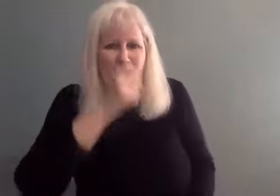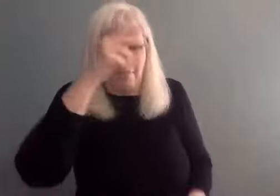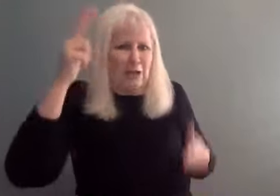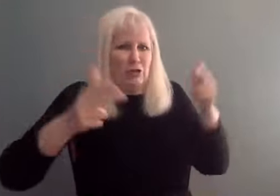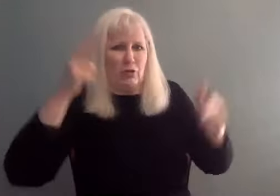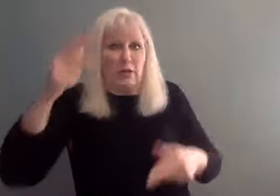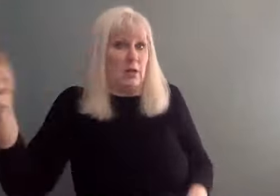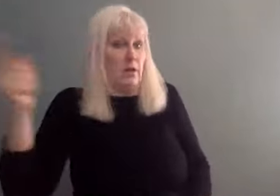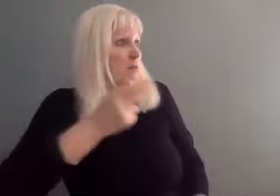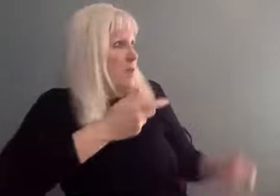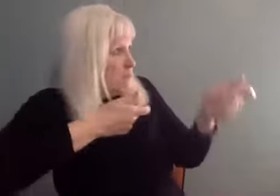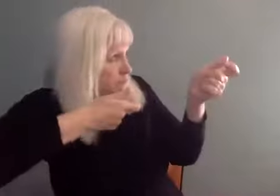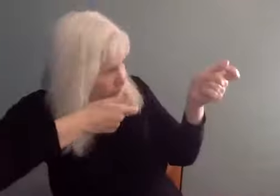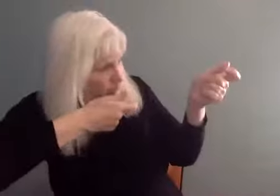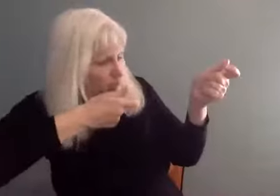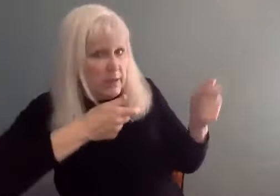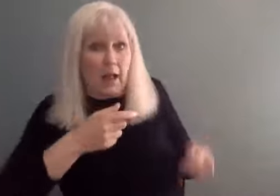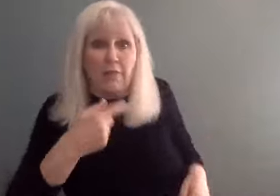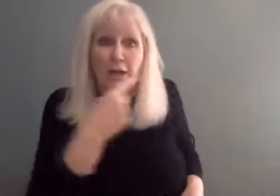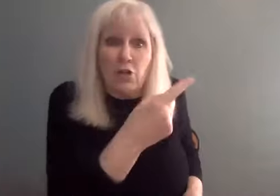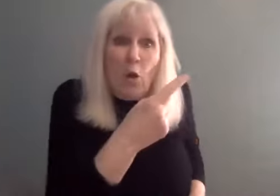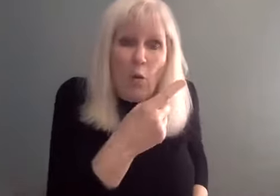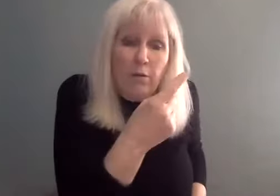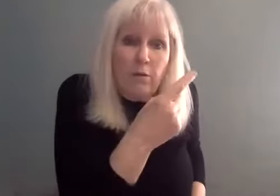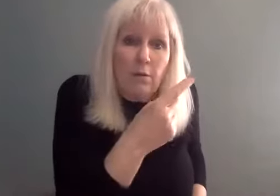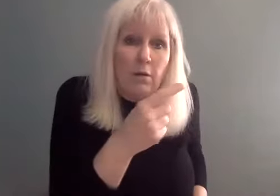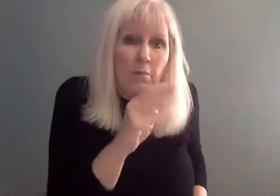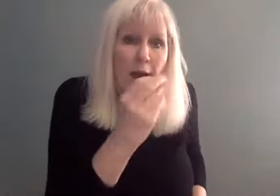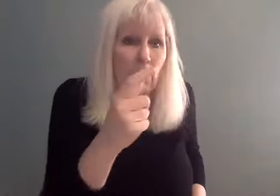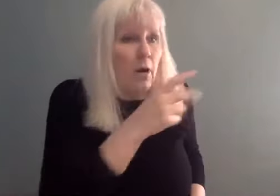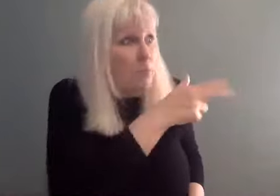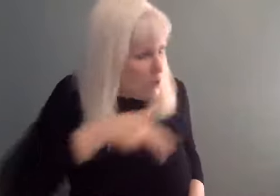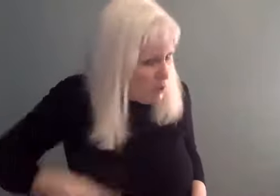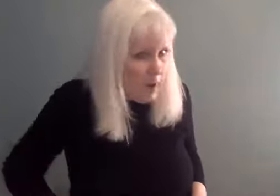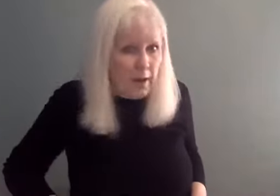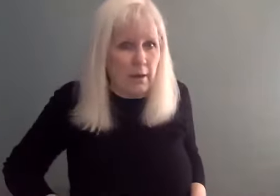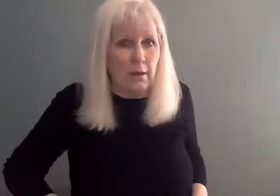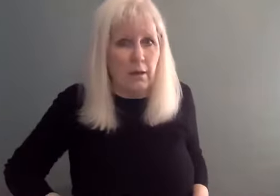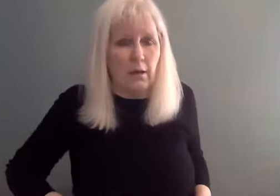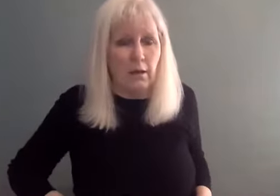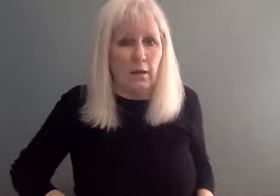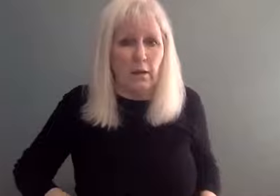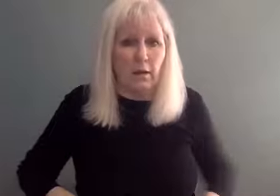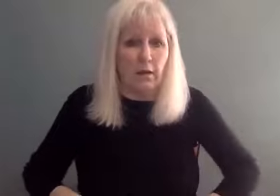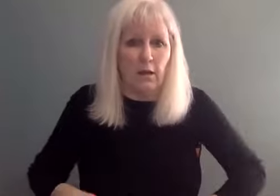stairs said to Michael, don't lower your gun, Michael, put it away. And Michael lowered his gun. Was it suicide? I don't